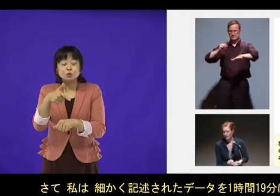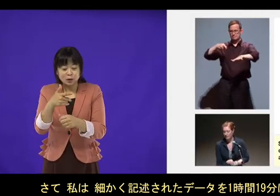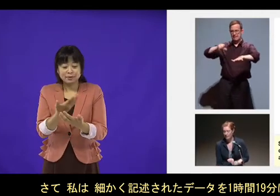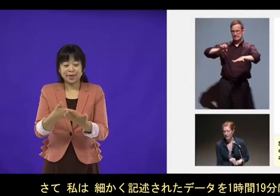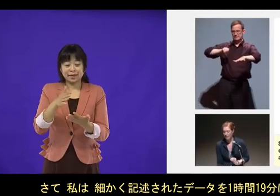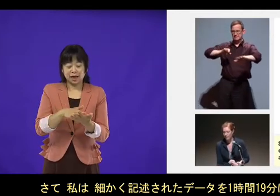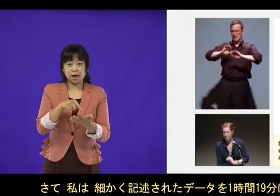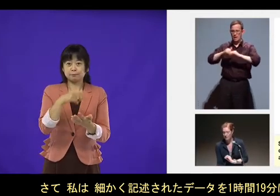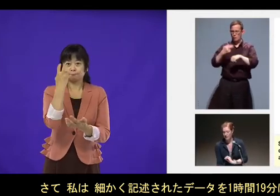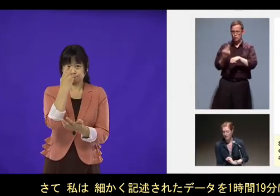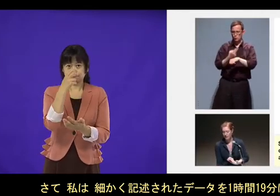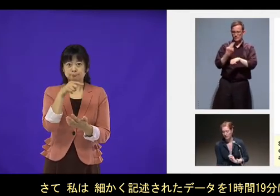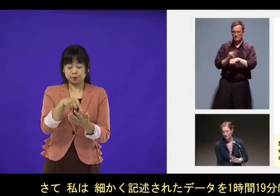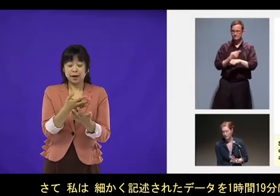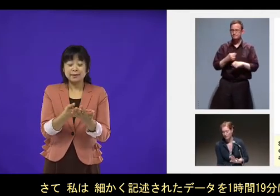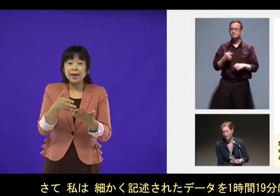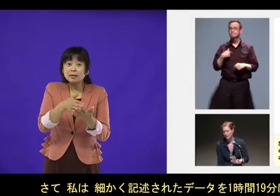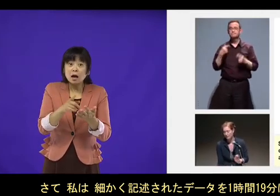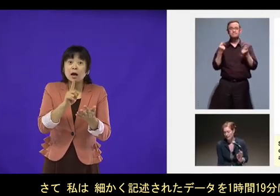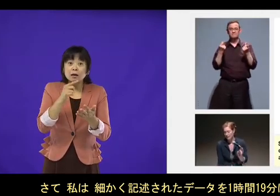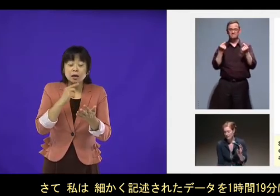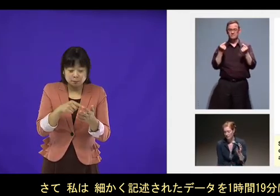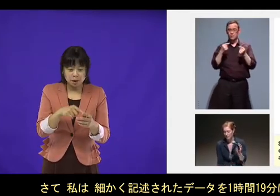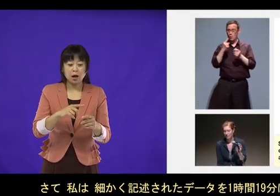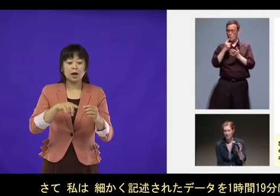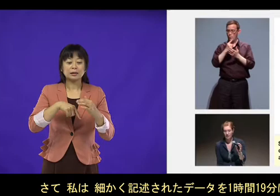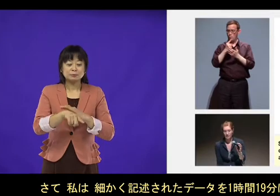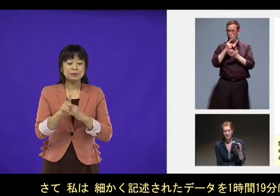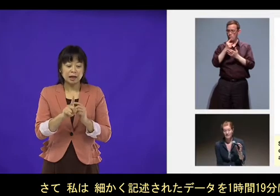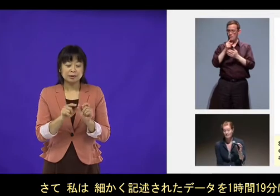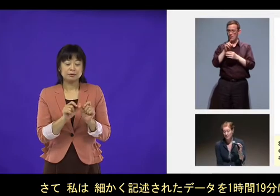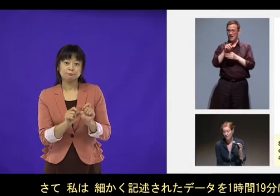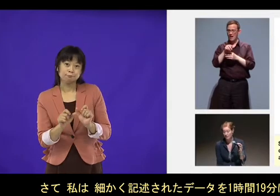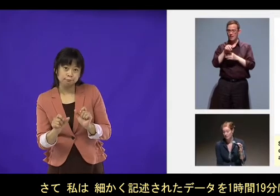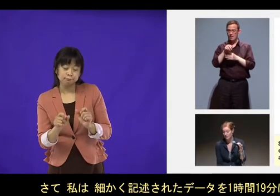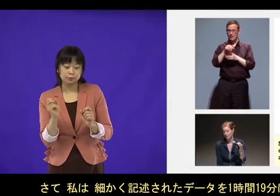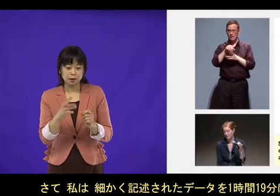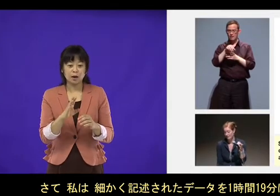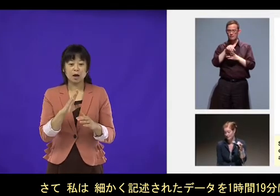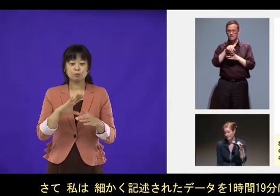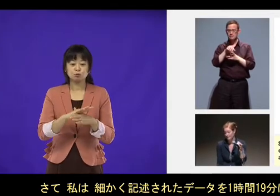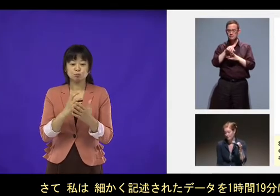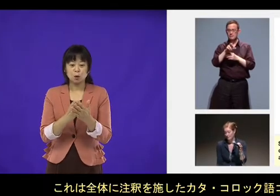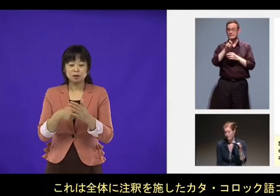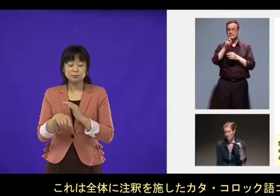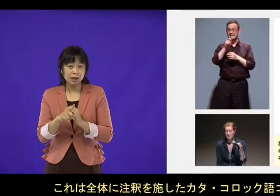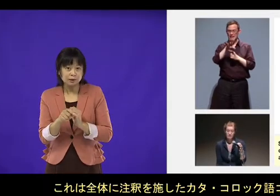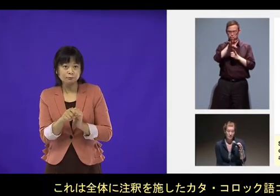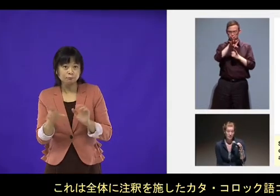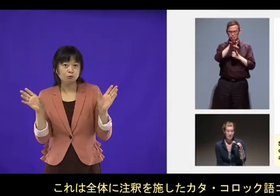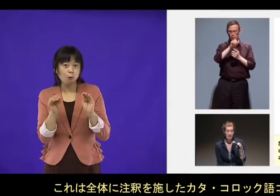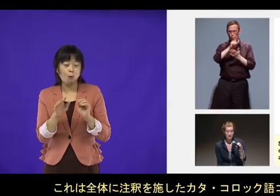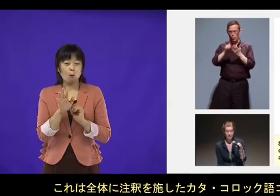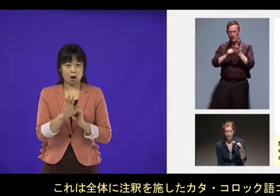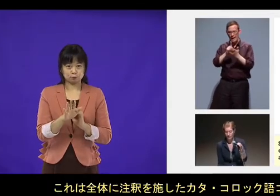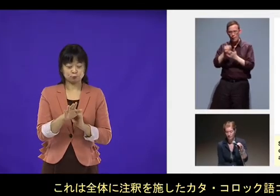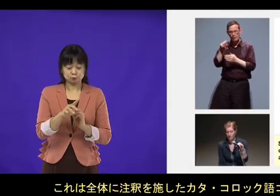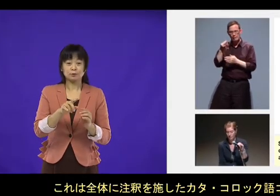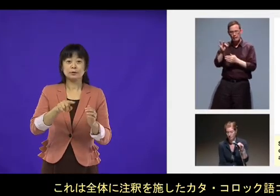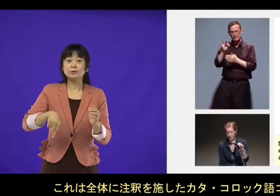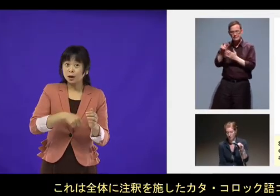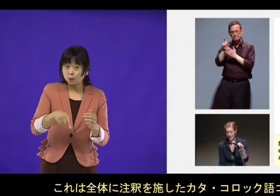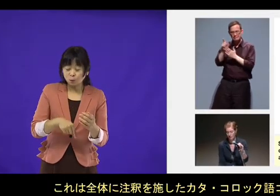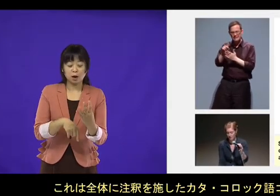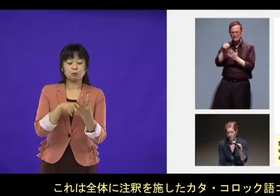I looked at 1 hour and 19 minutes of densely coded data, and this is a subset of